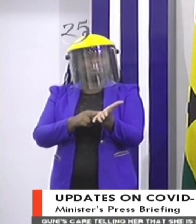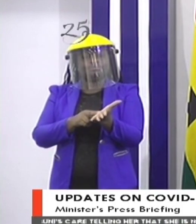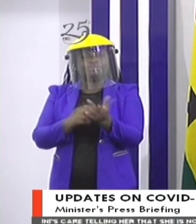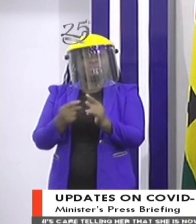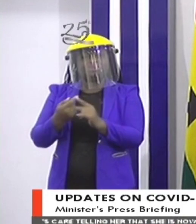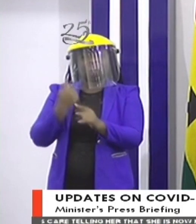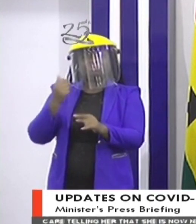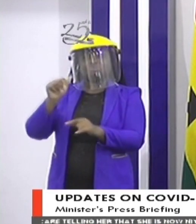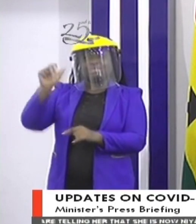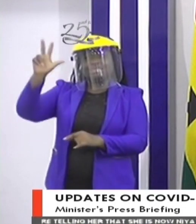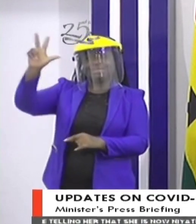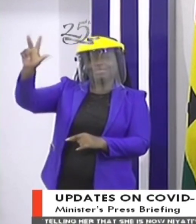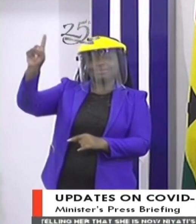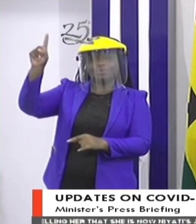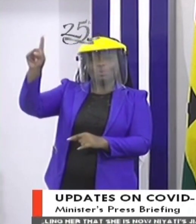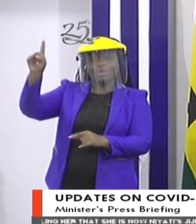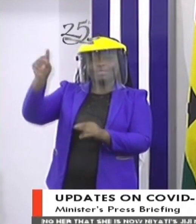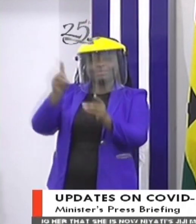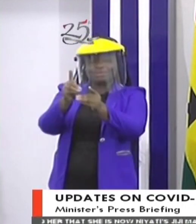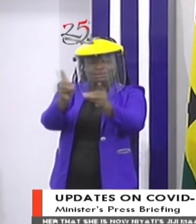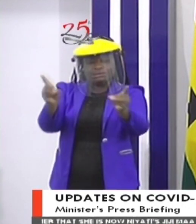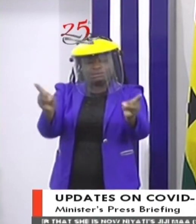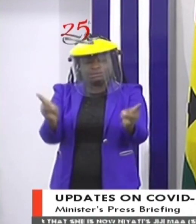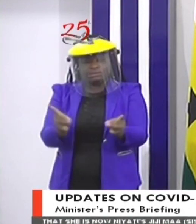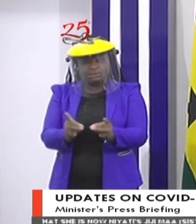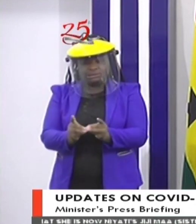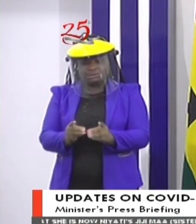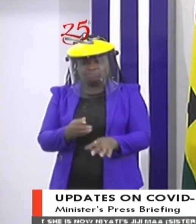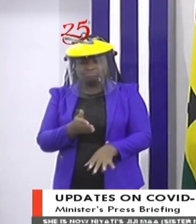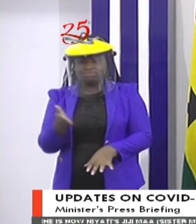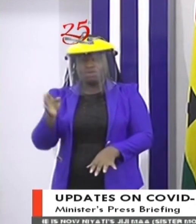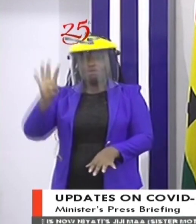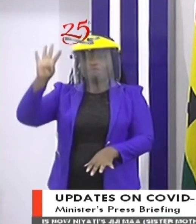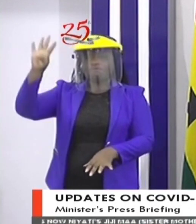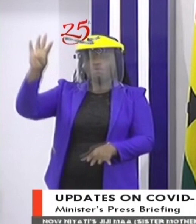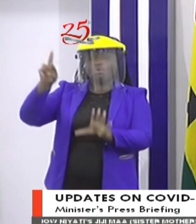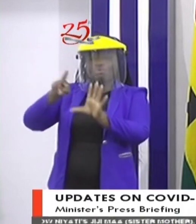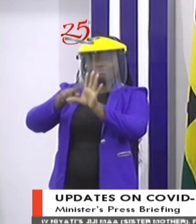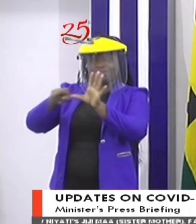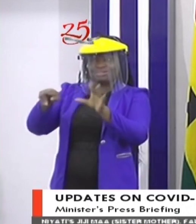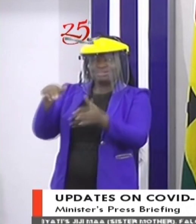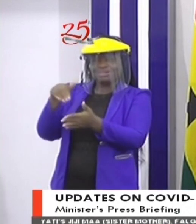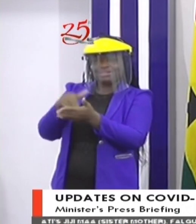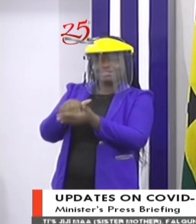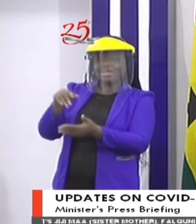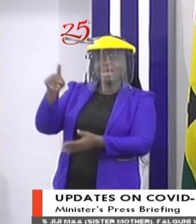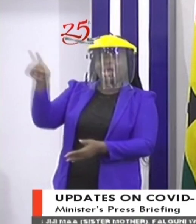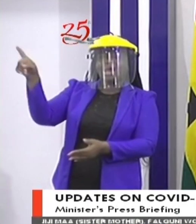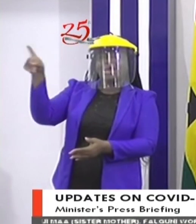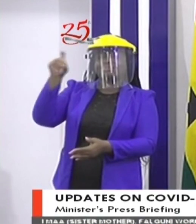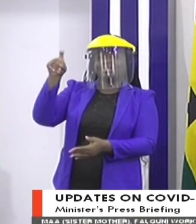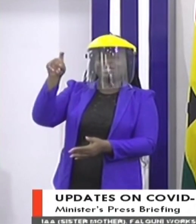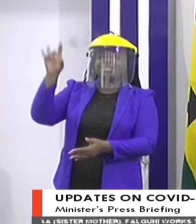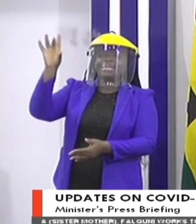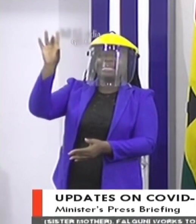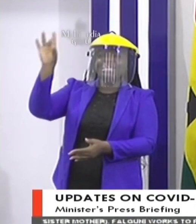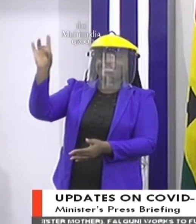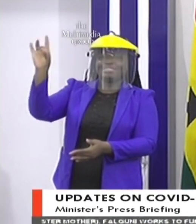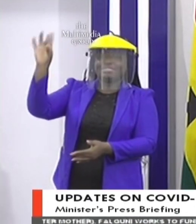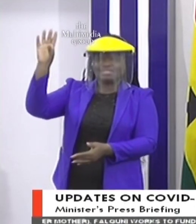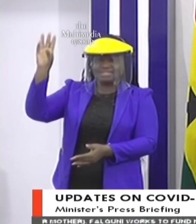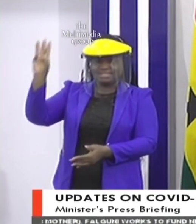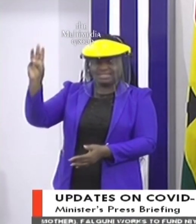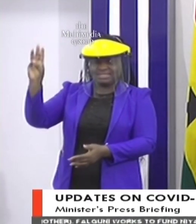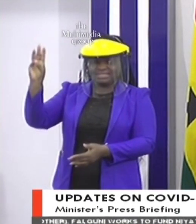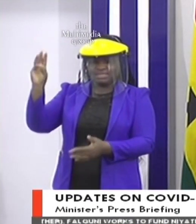from 31 districts in 4 regions stands at 186.